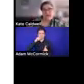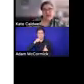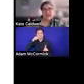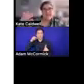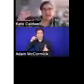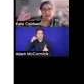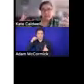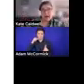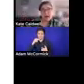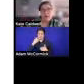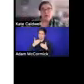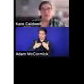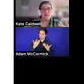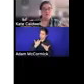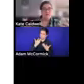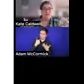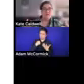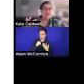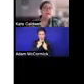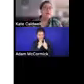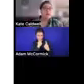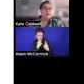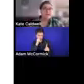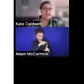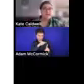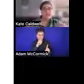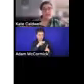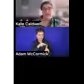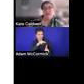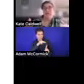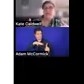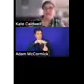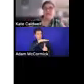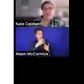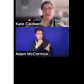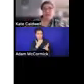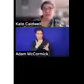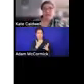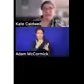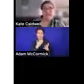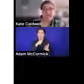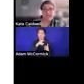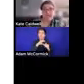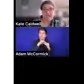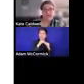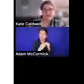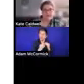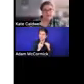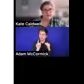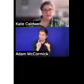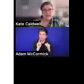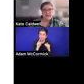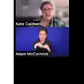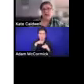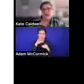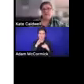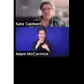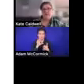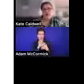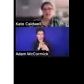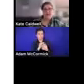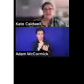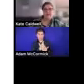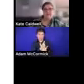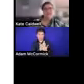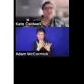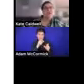with anything about those numbers that have been extracted from that qualitative data. You see what I'm saying? And